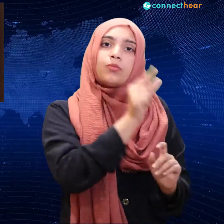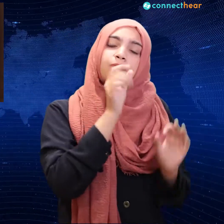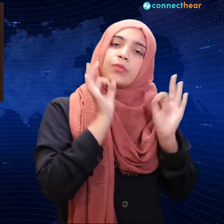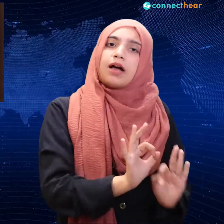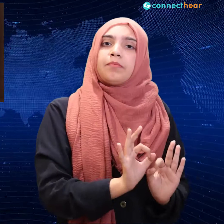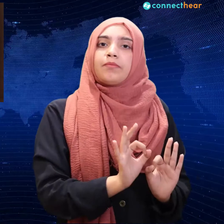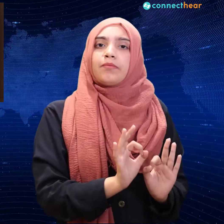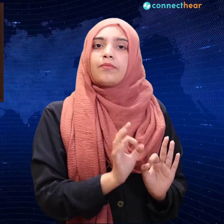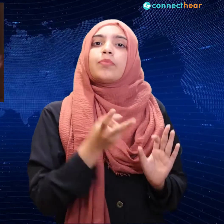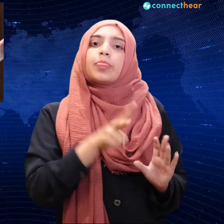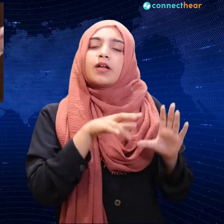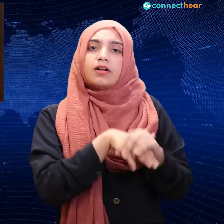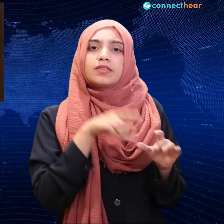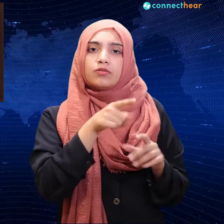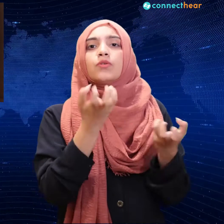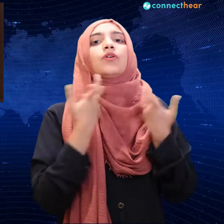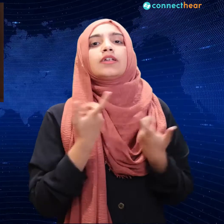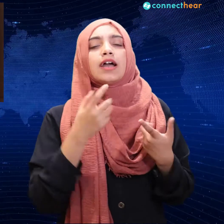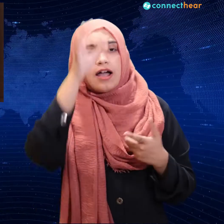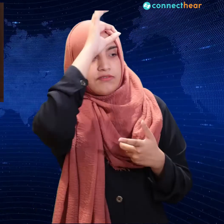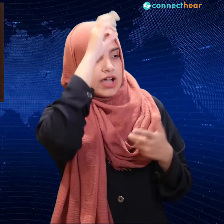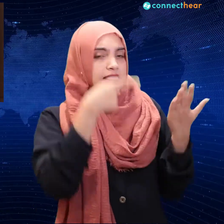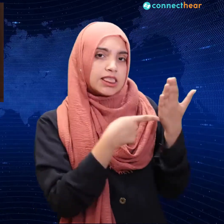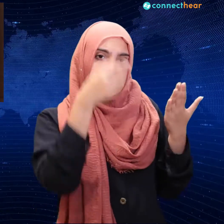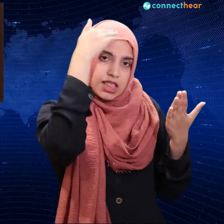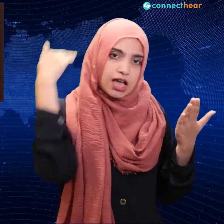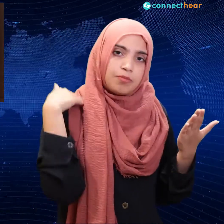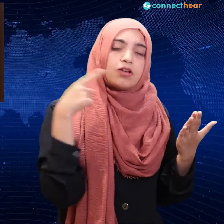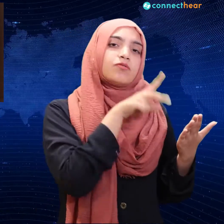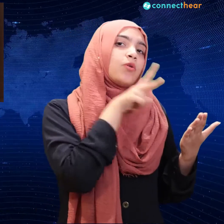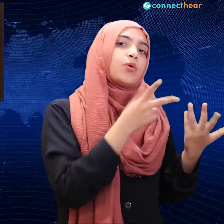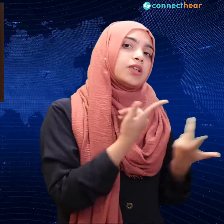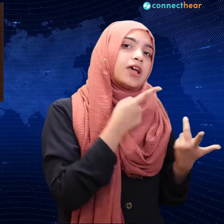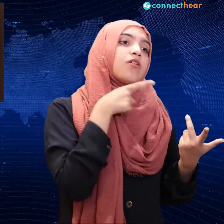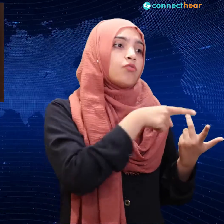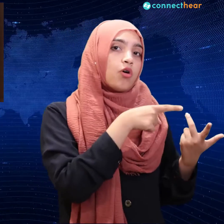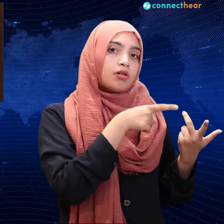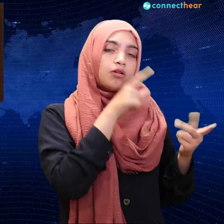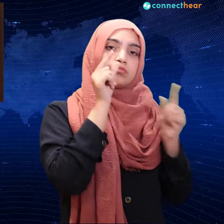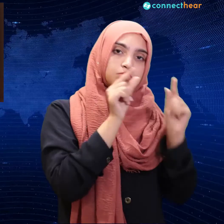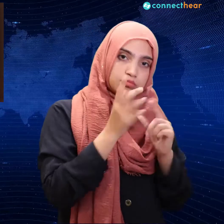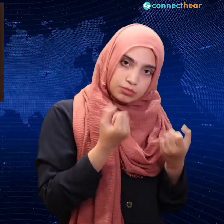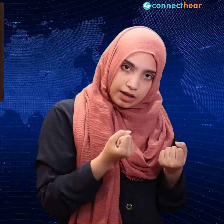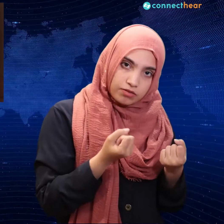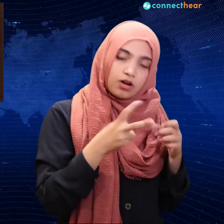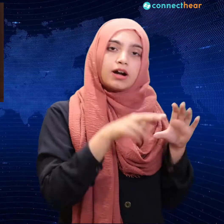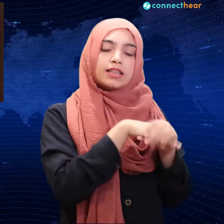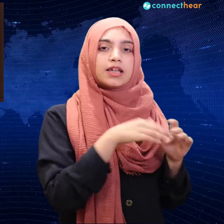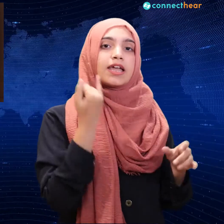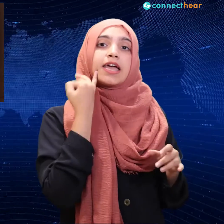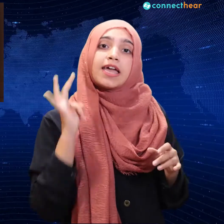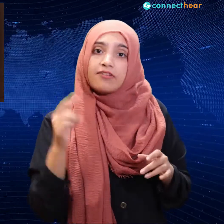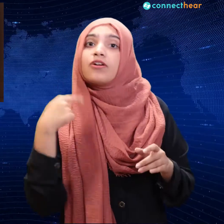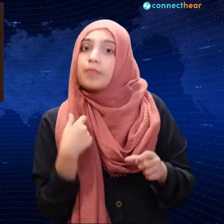on the Afghan Taliban. Afghan Taliban weren't attacking us. And I wish, if I was